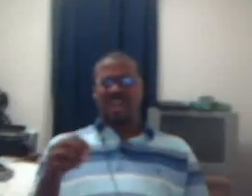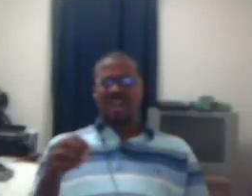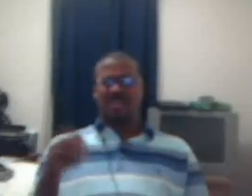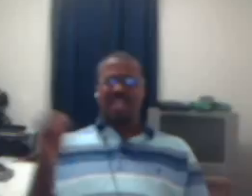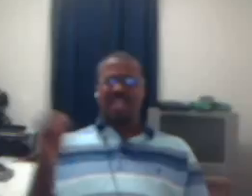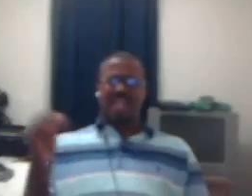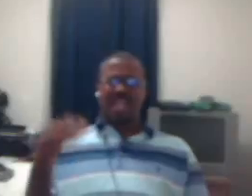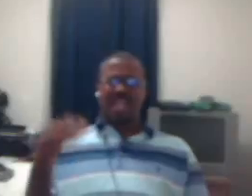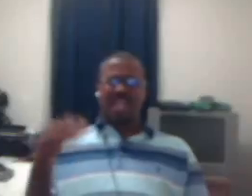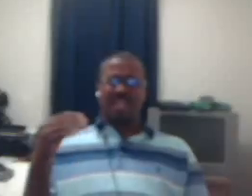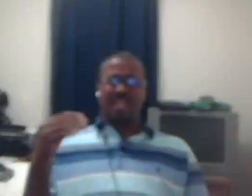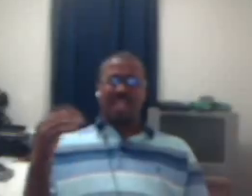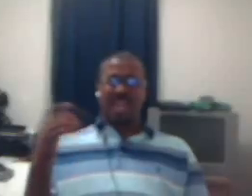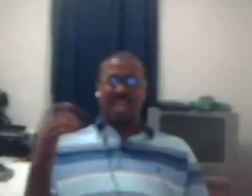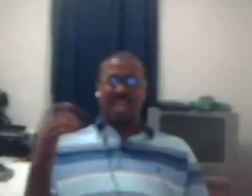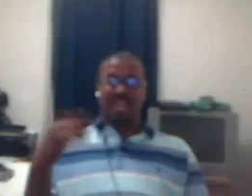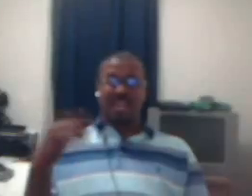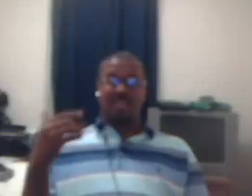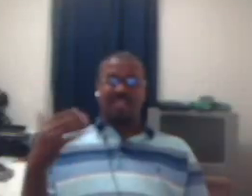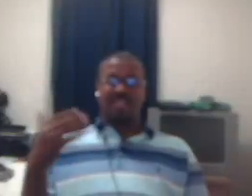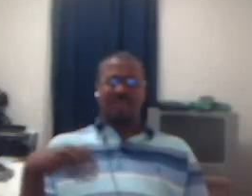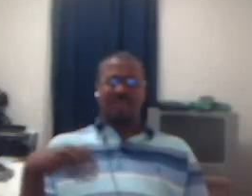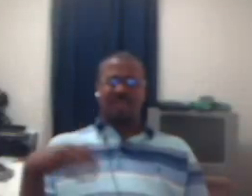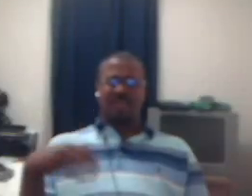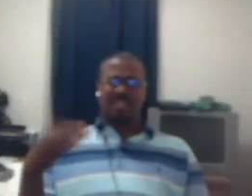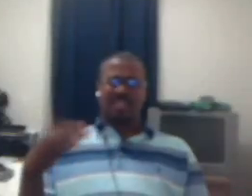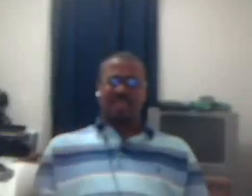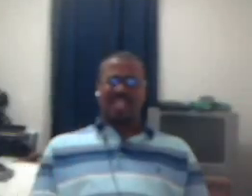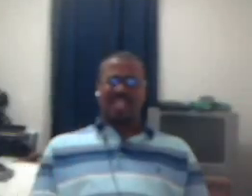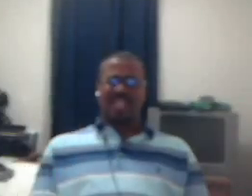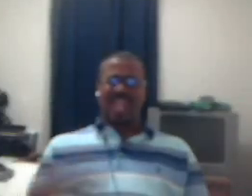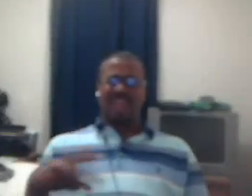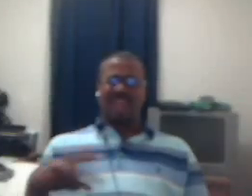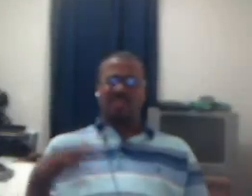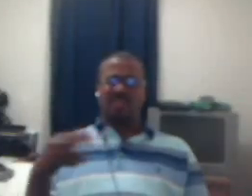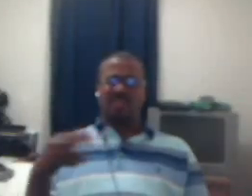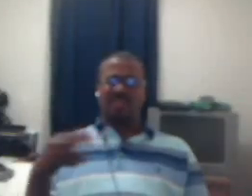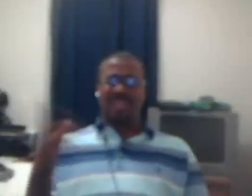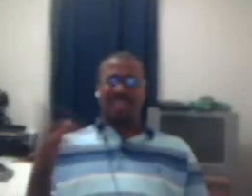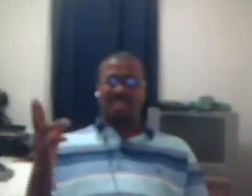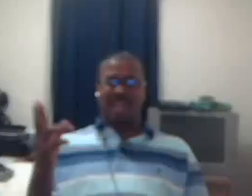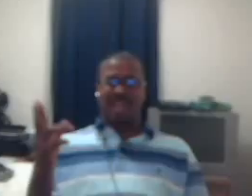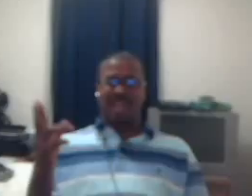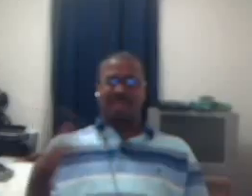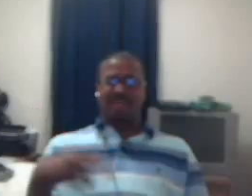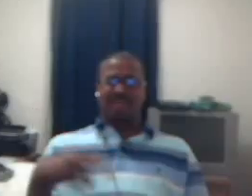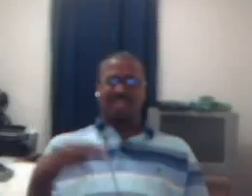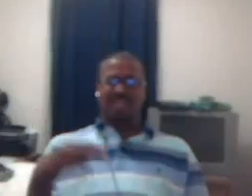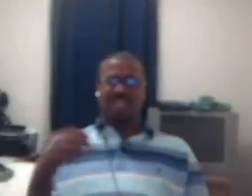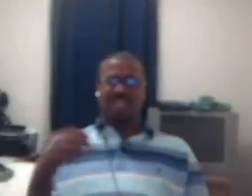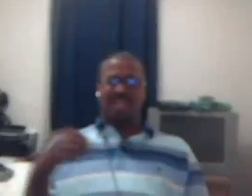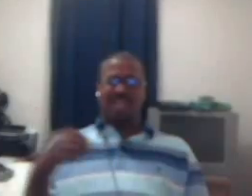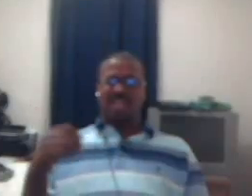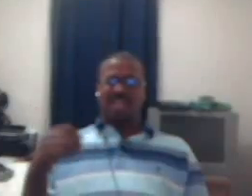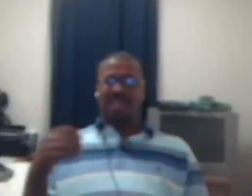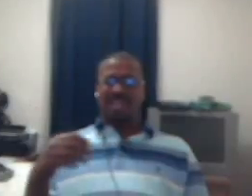McGowan and killed himself and stuff like that. I don't know what made him snap, because Asia